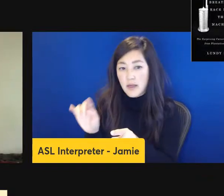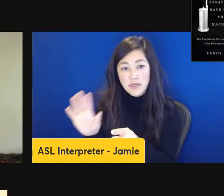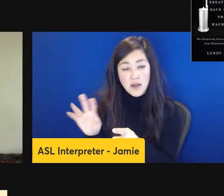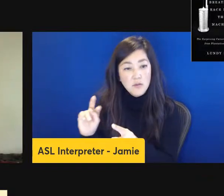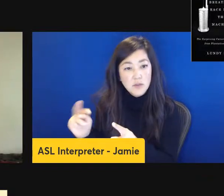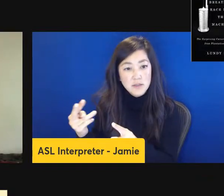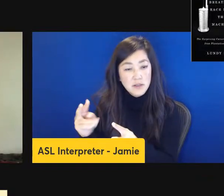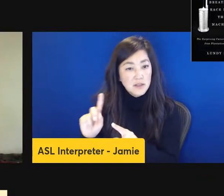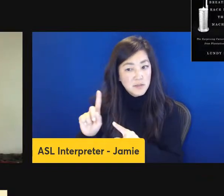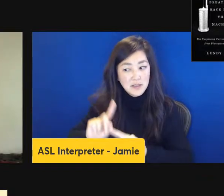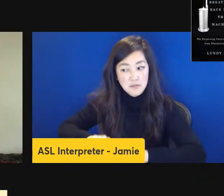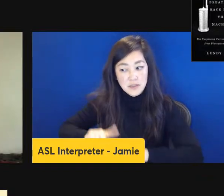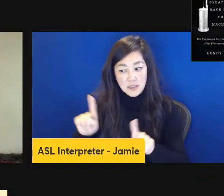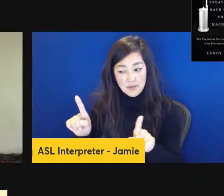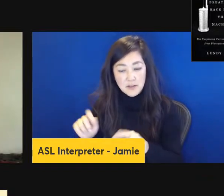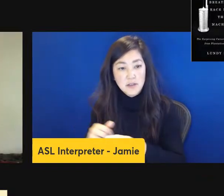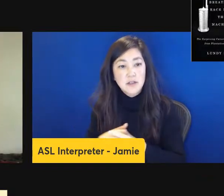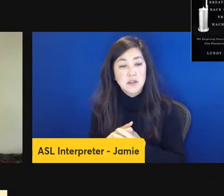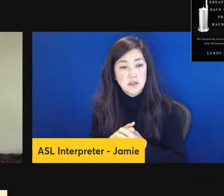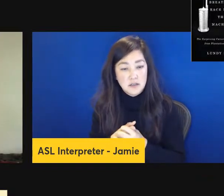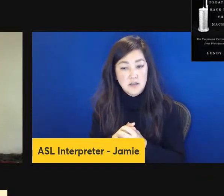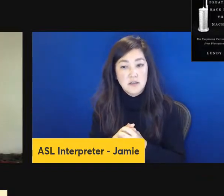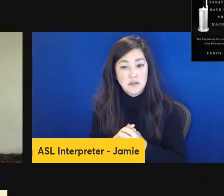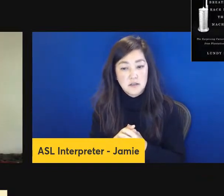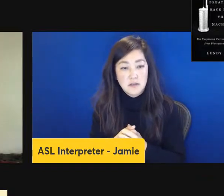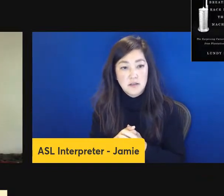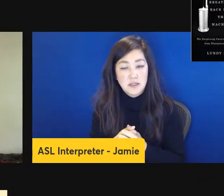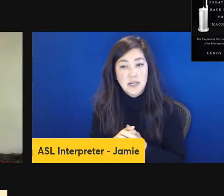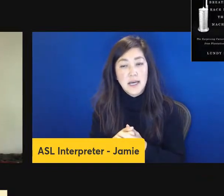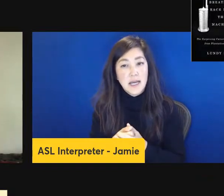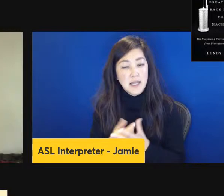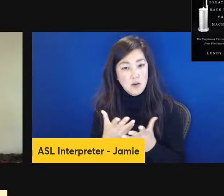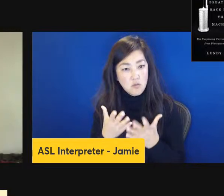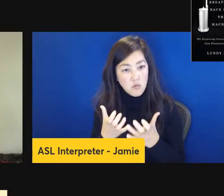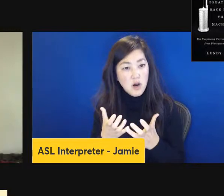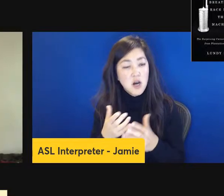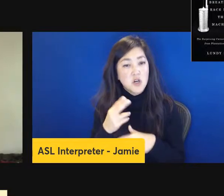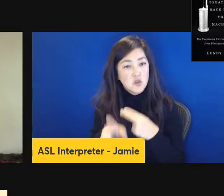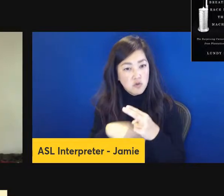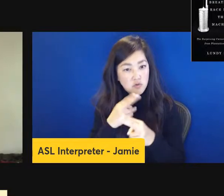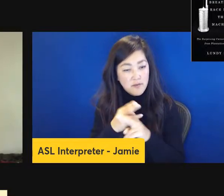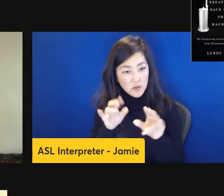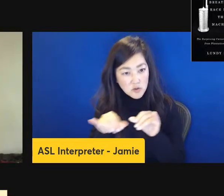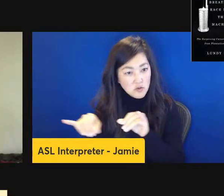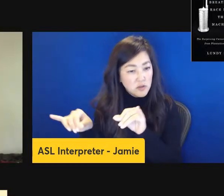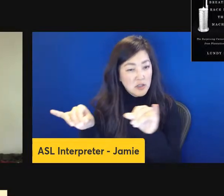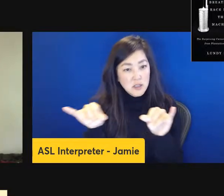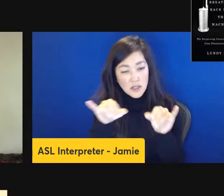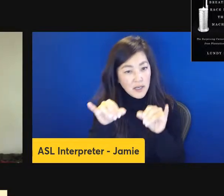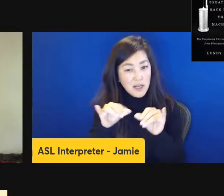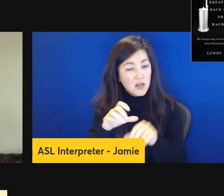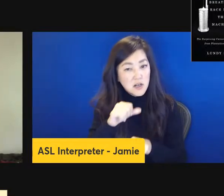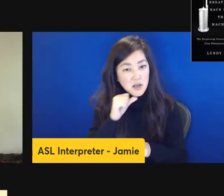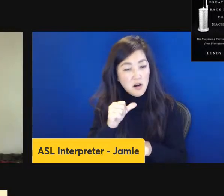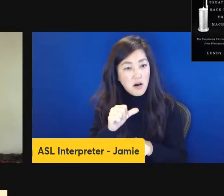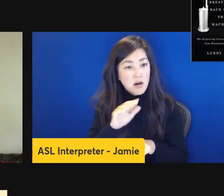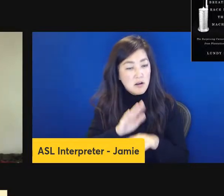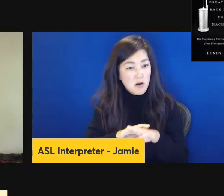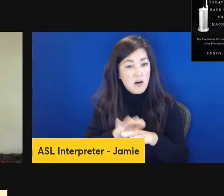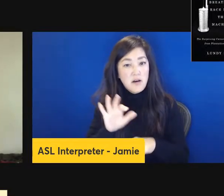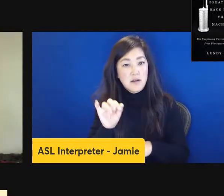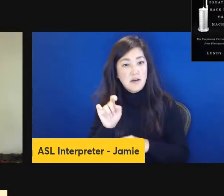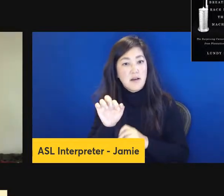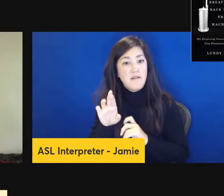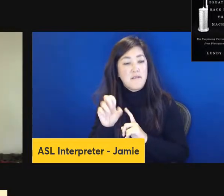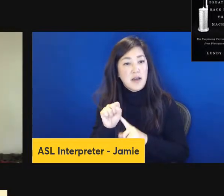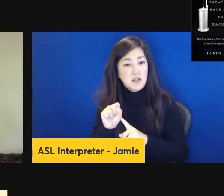differently and argued for a universal standard, not corrected factors. So both Du